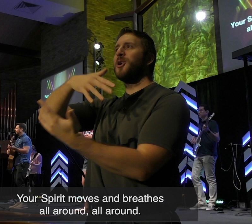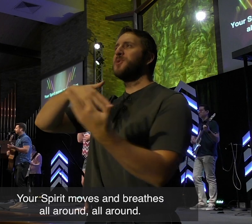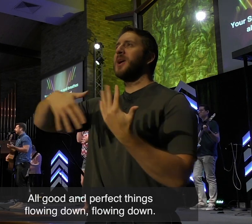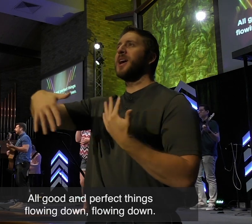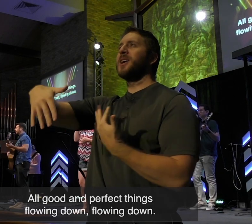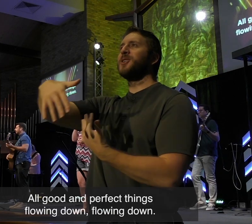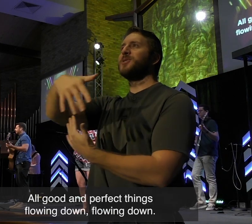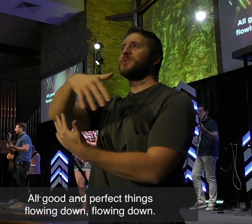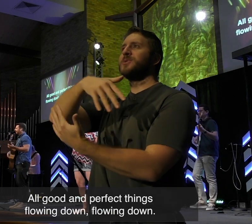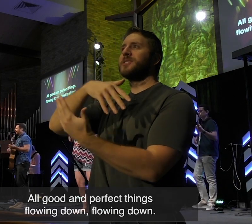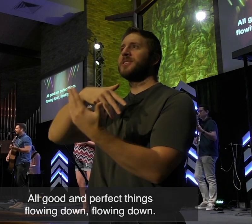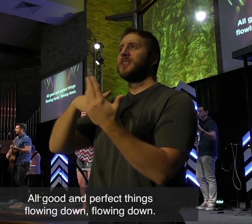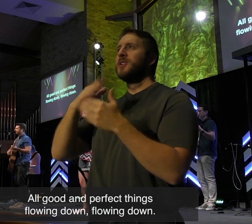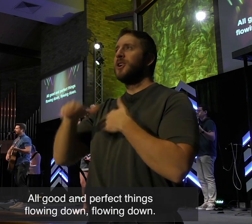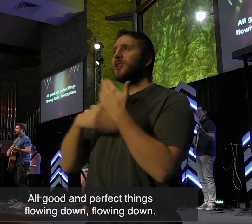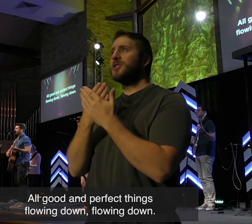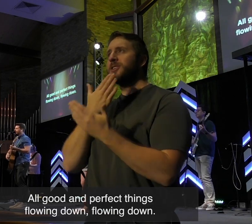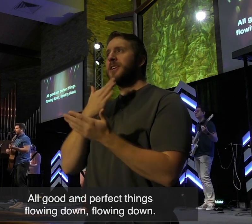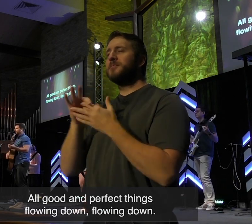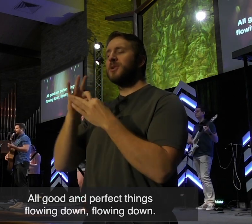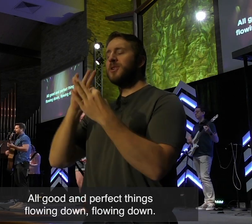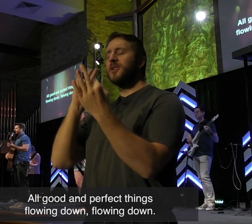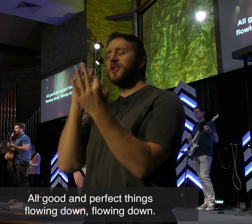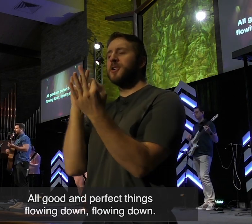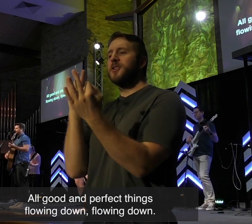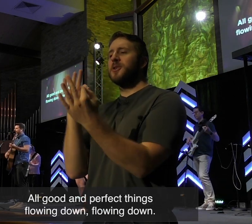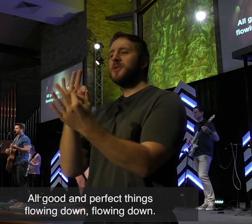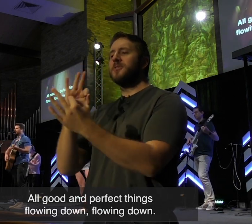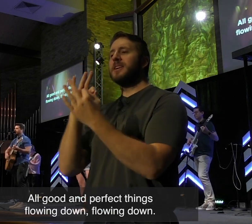all around, all good and